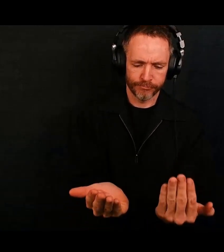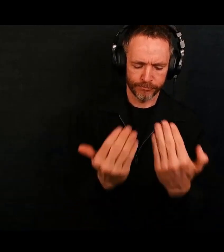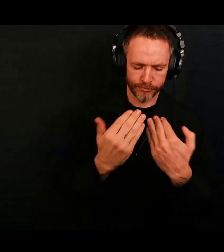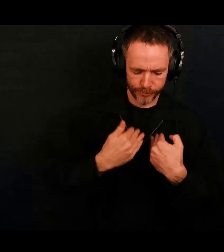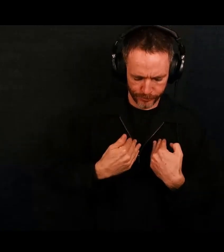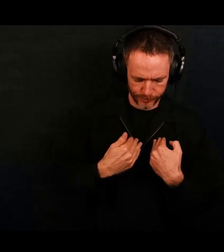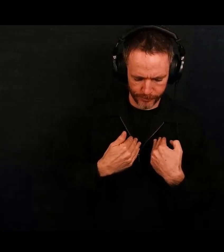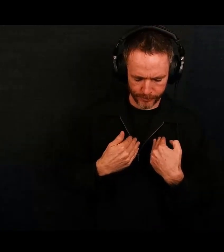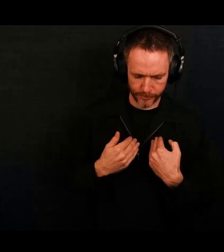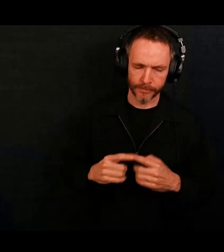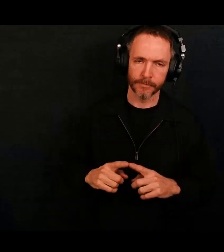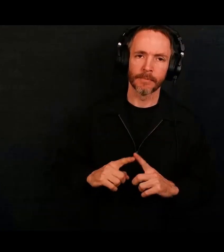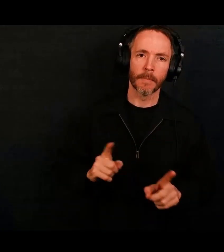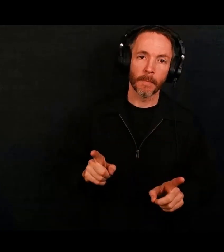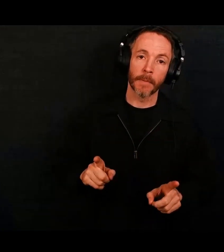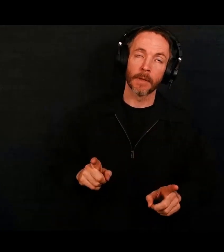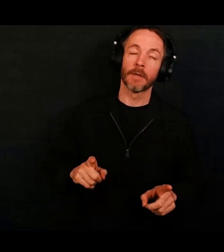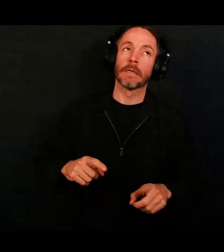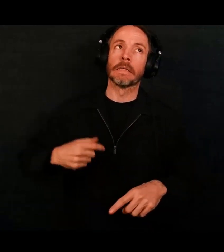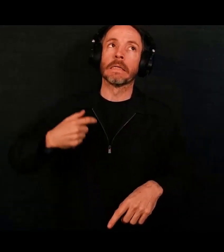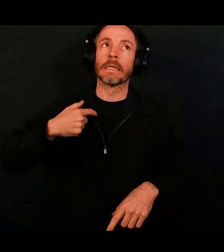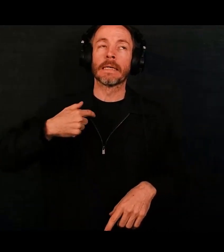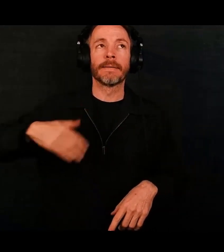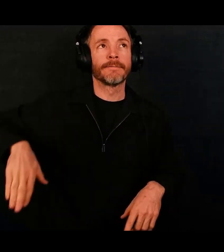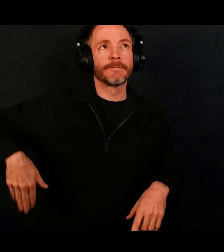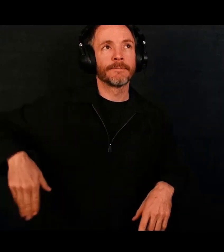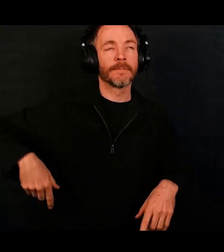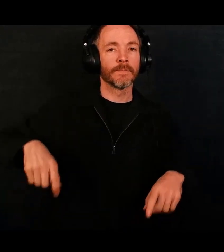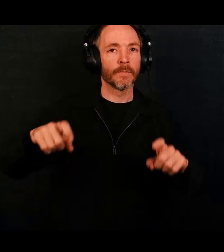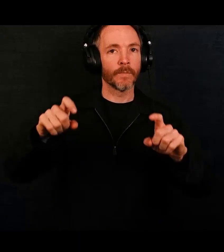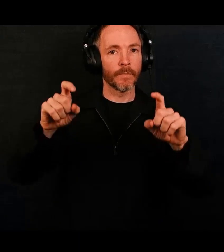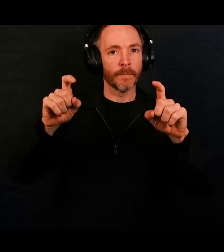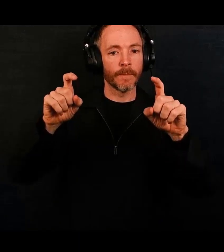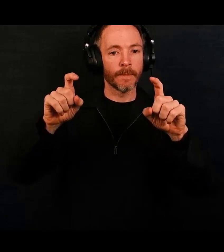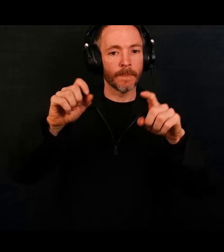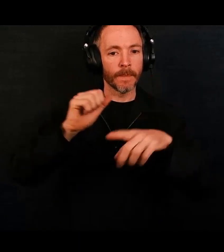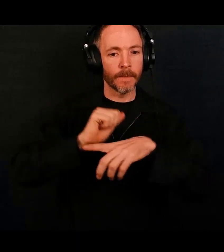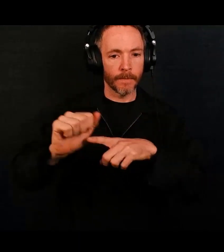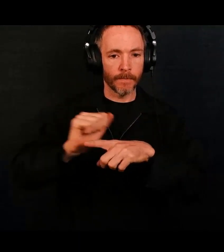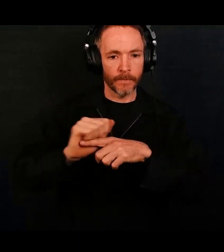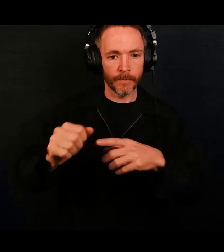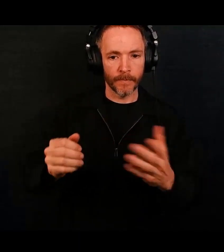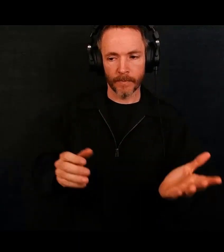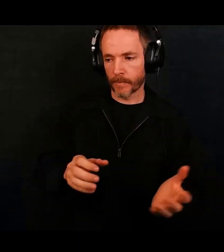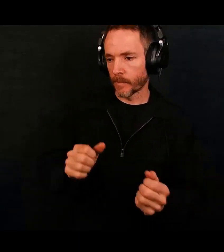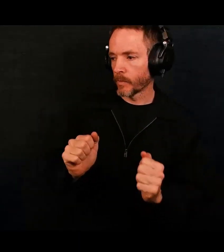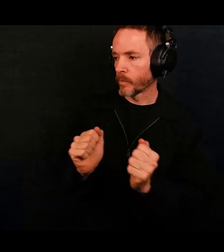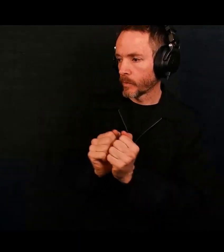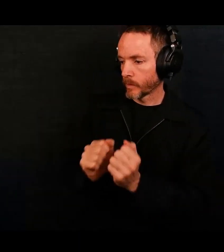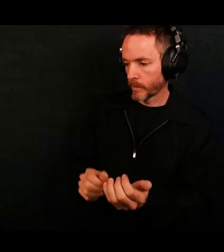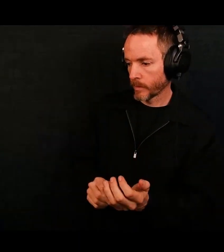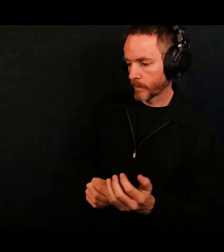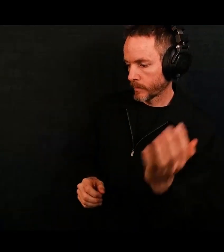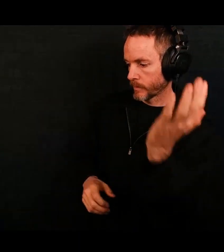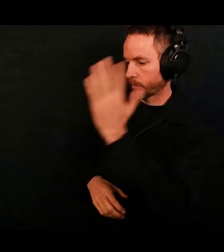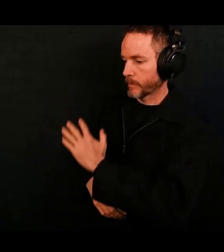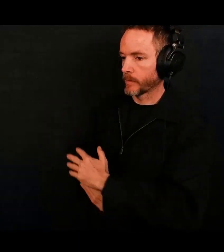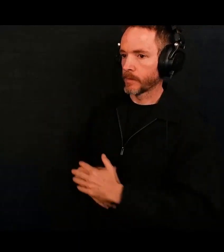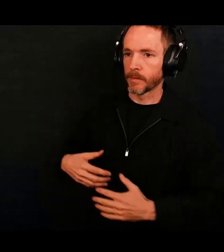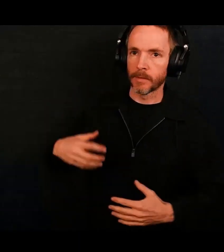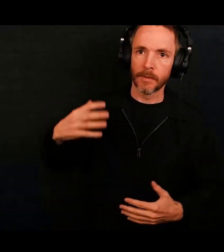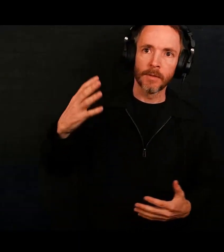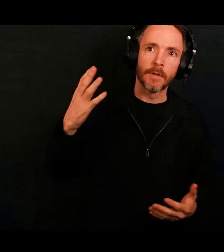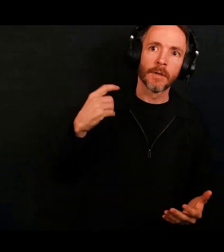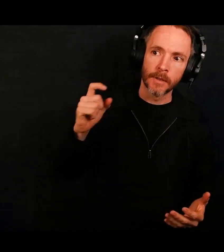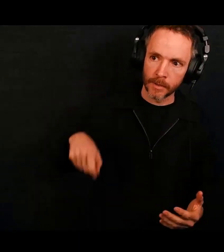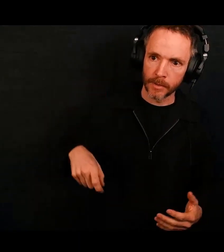down, the shower pans down, the stool down, at least so I can wash my feet, because I don't want to be done with it and ready to go to bed and realize I didn't wash